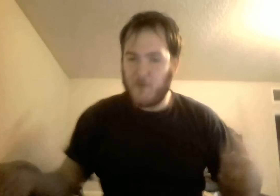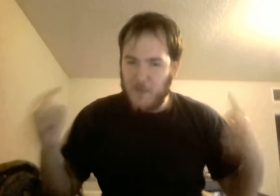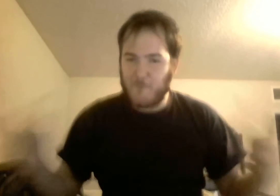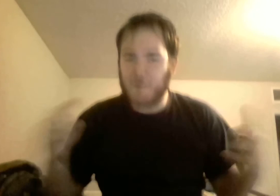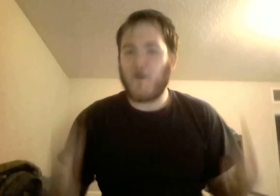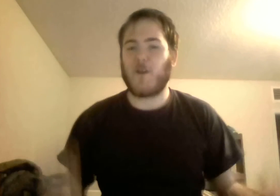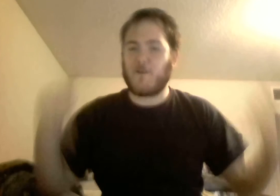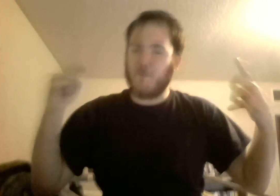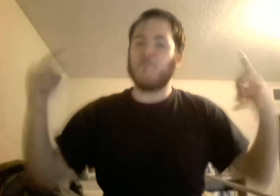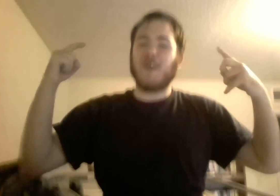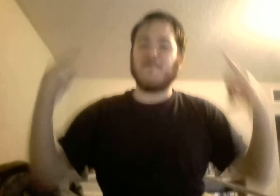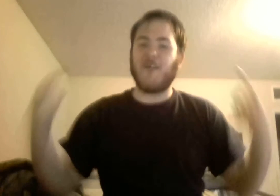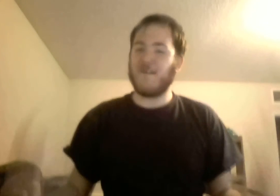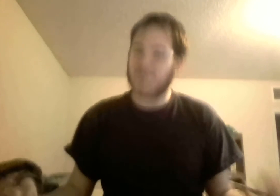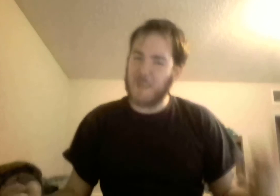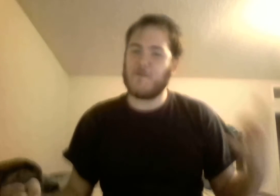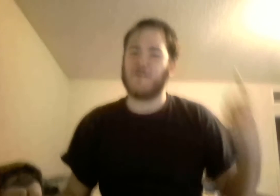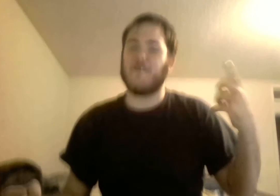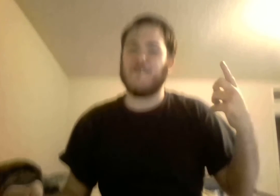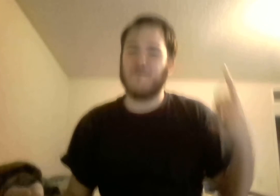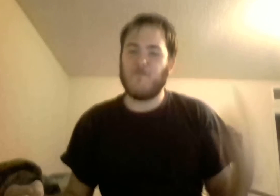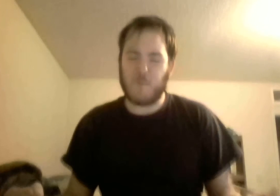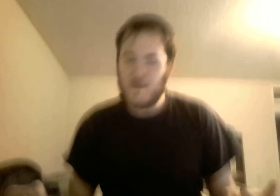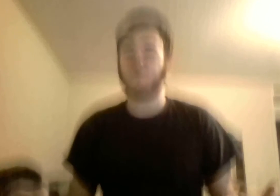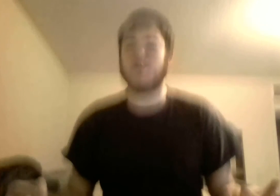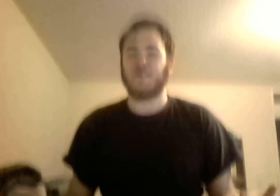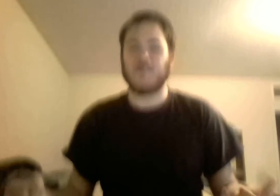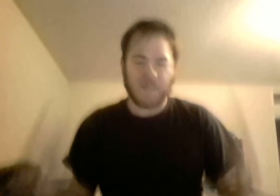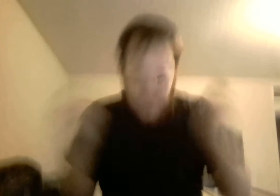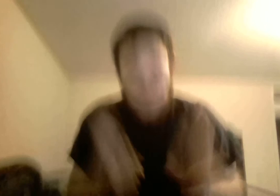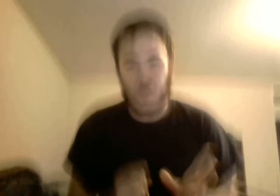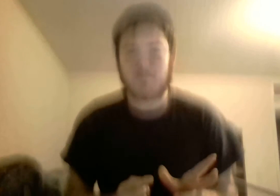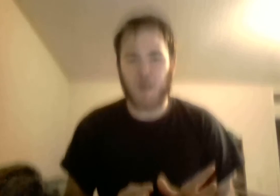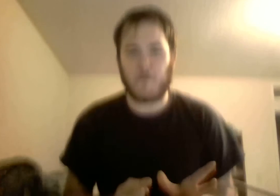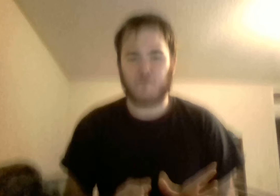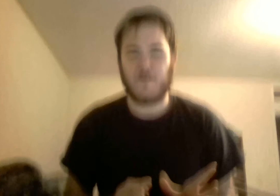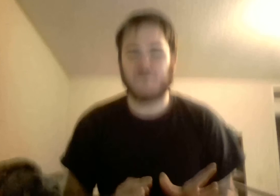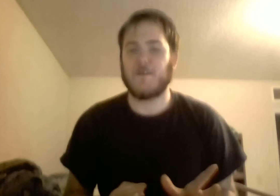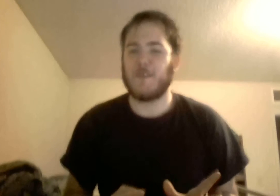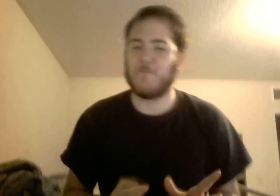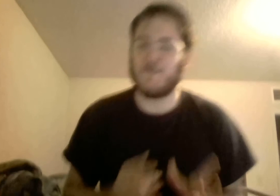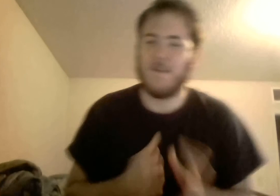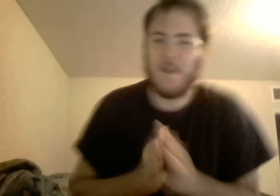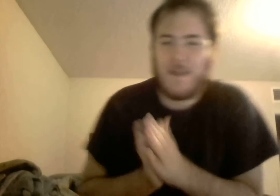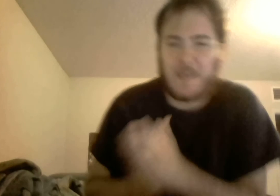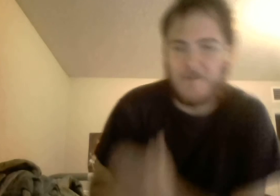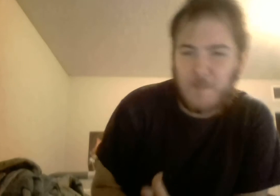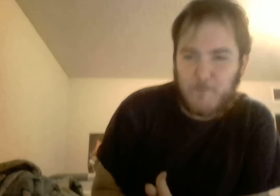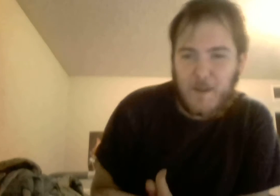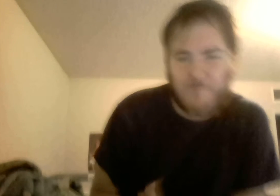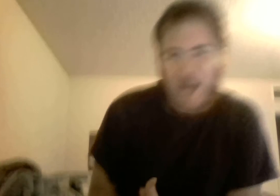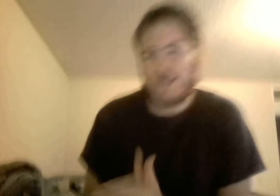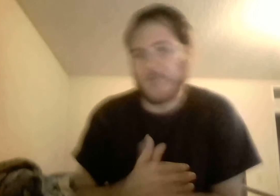Cutie Remark, written by Josh Haver. Weird choice. He did an okay job of friendship games, but given the big finale and